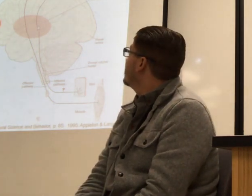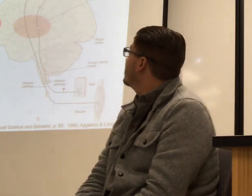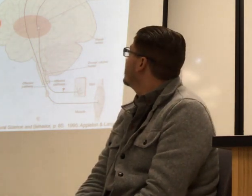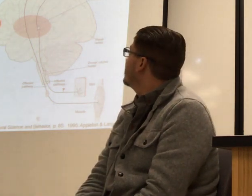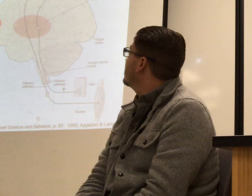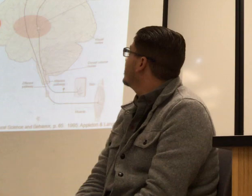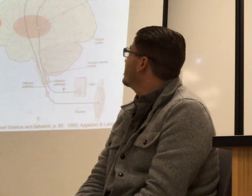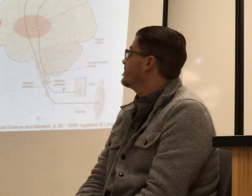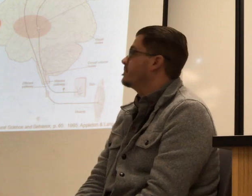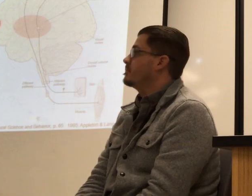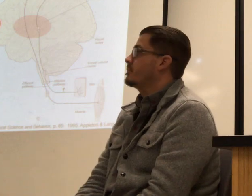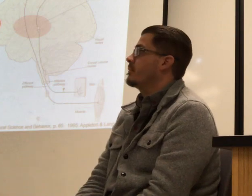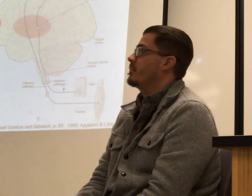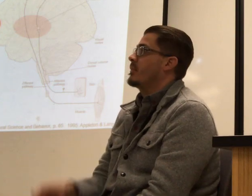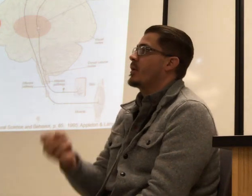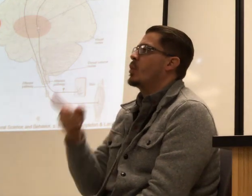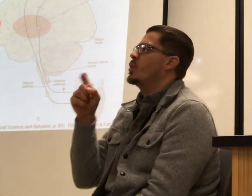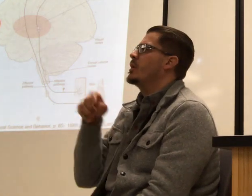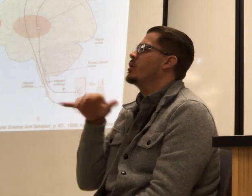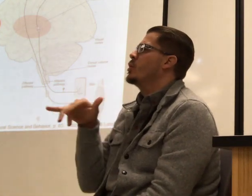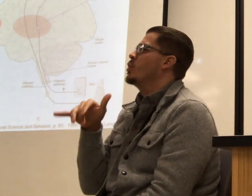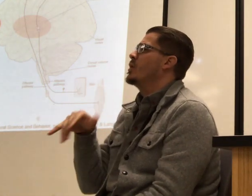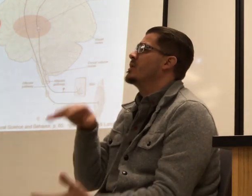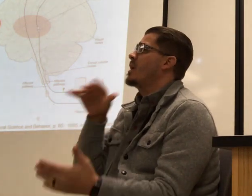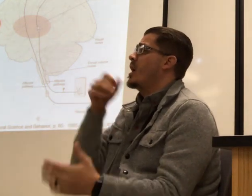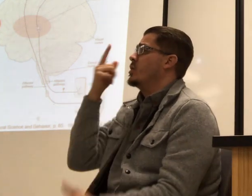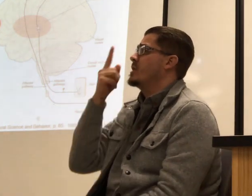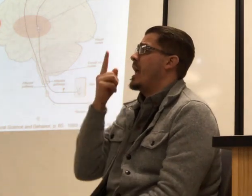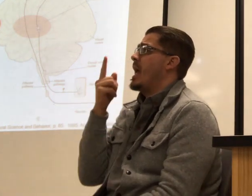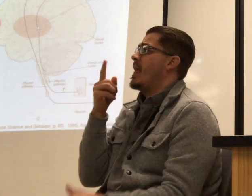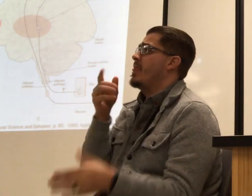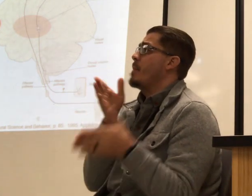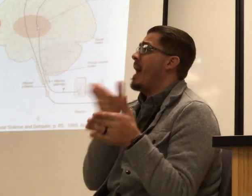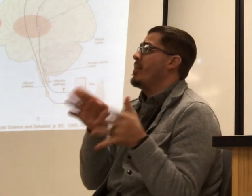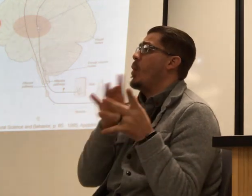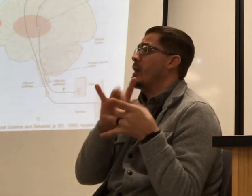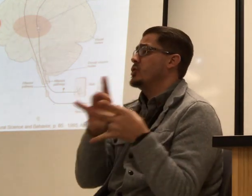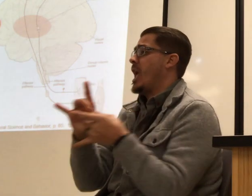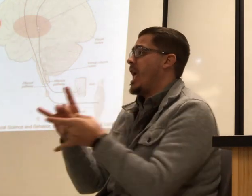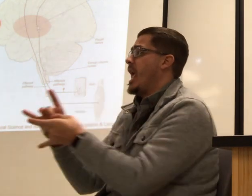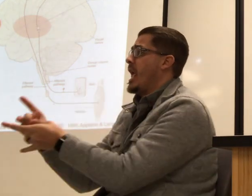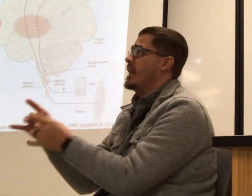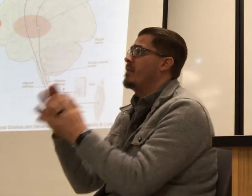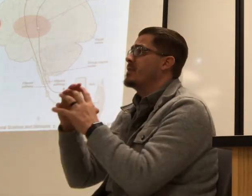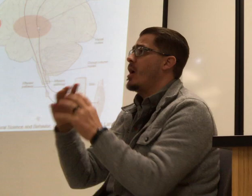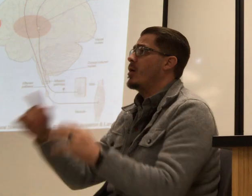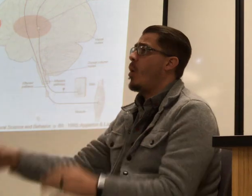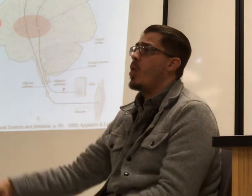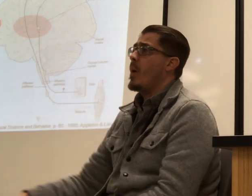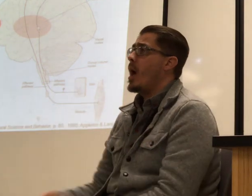So all you got to do is study the chain of cells that go all the way up to your brain.